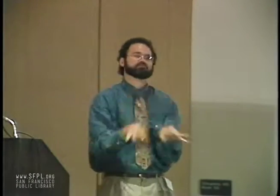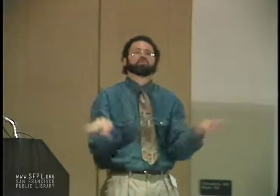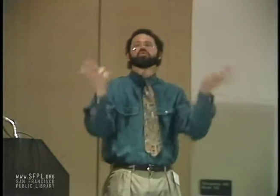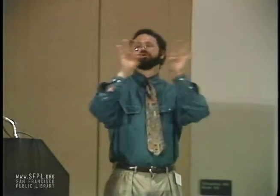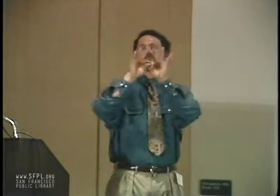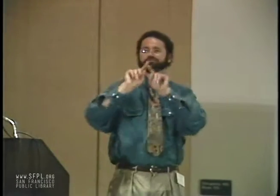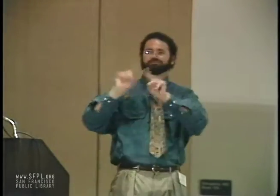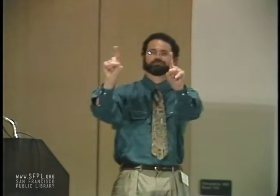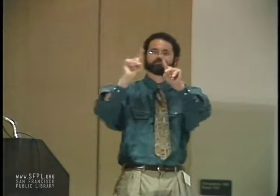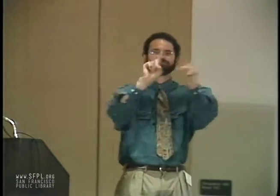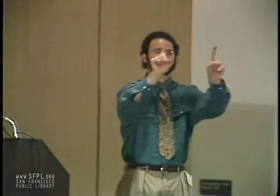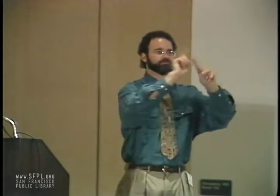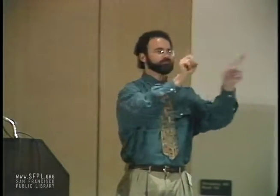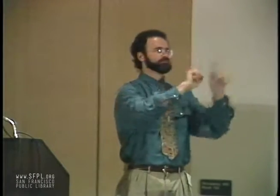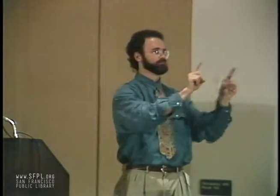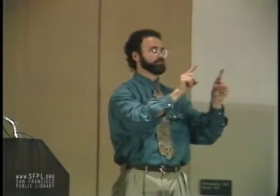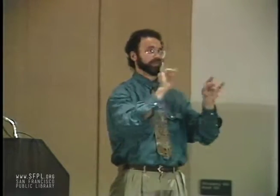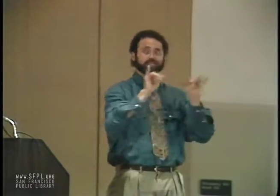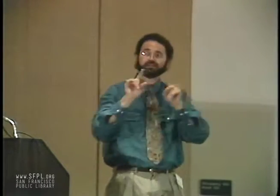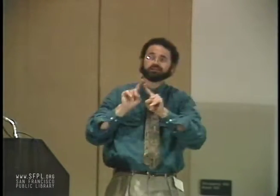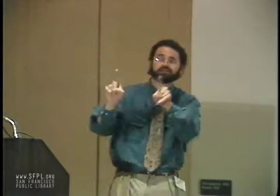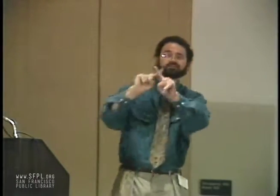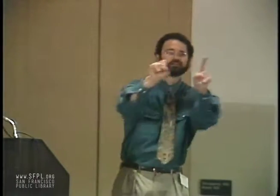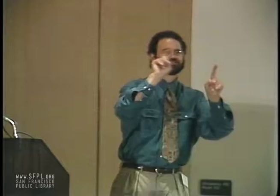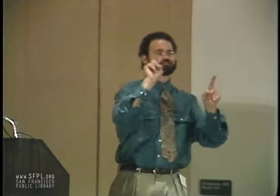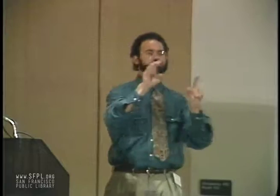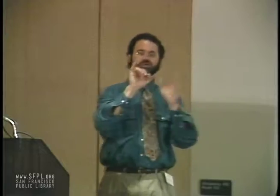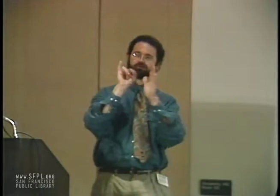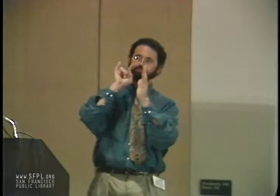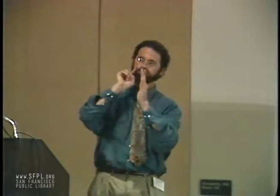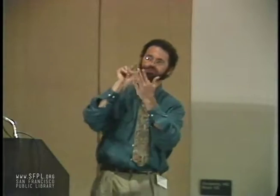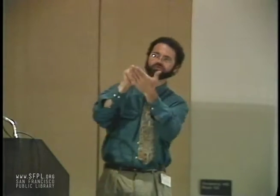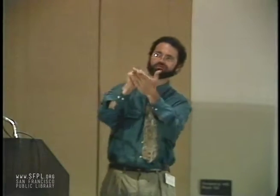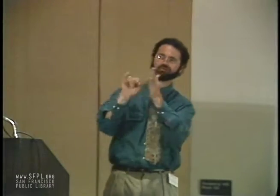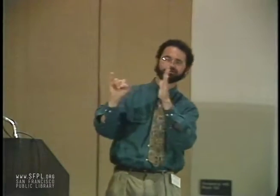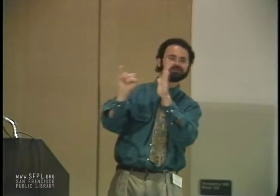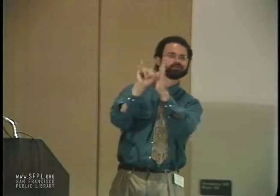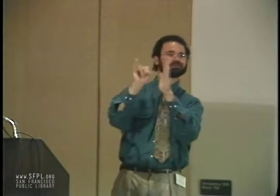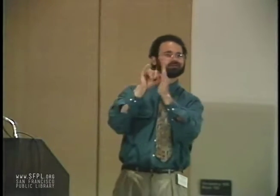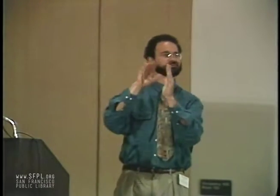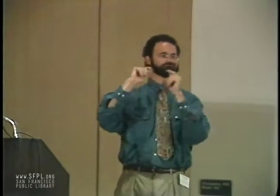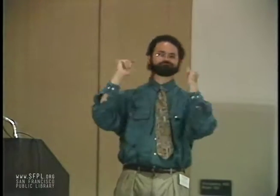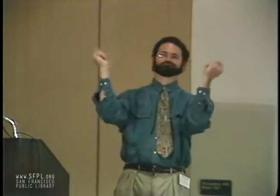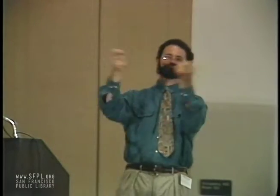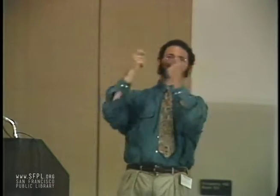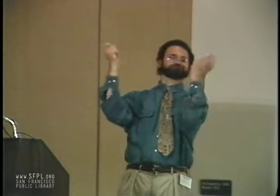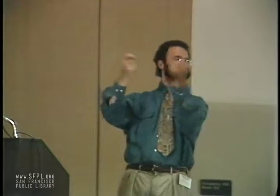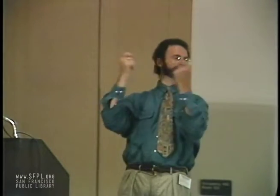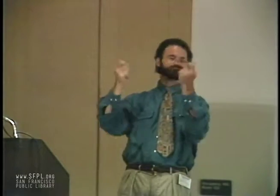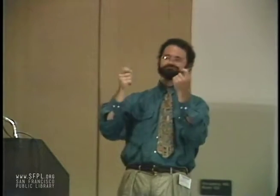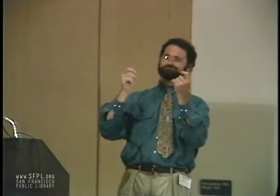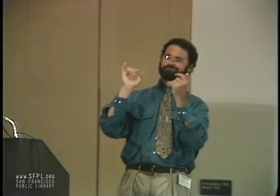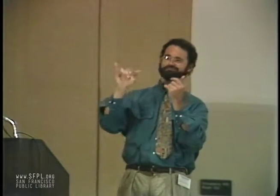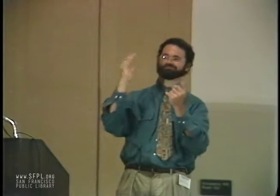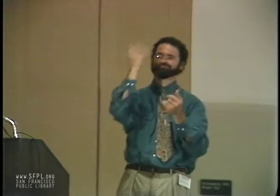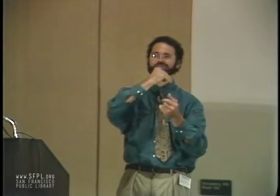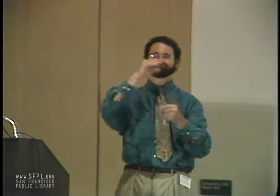you travel throughout these experiences, you see enormous differences as well. And we have to begin to identify around